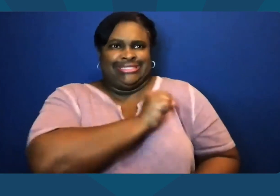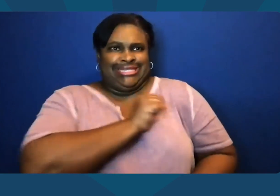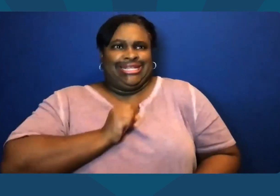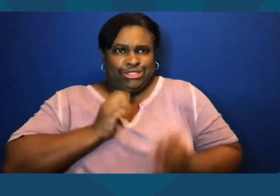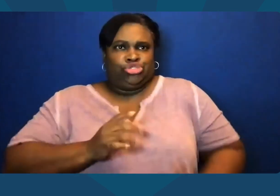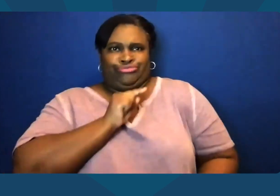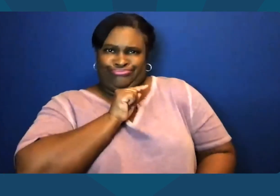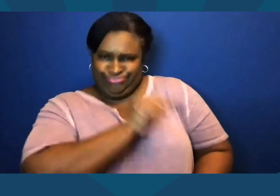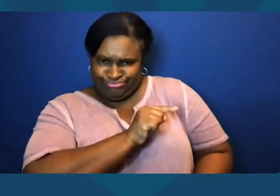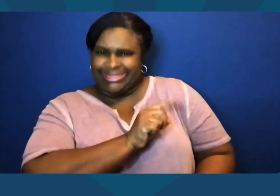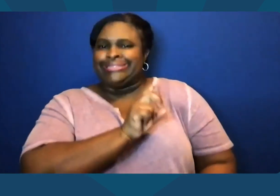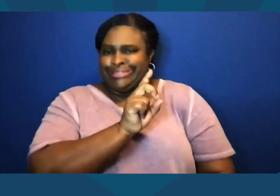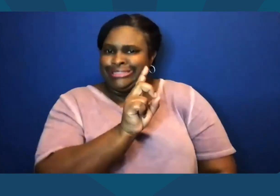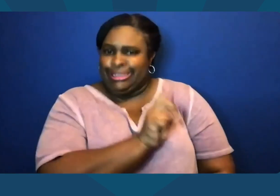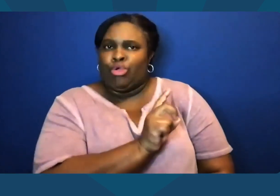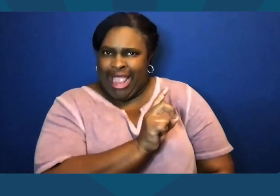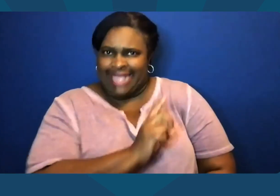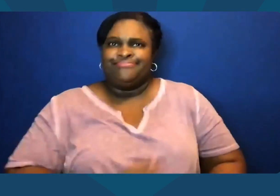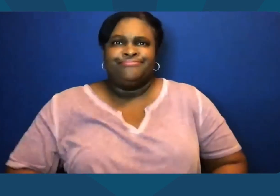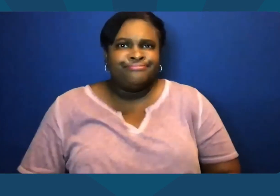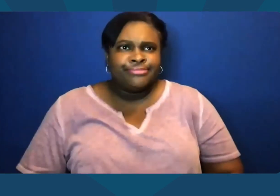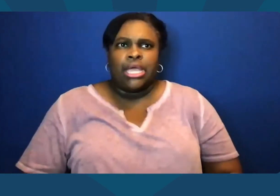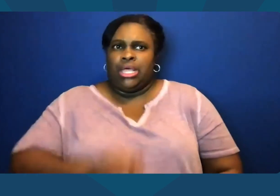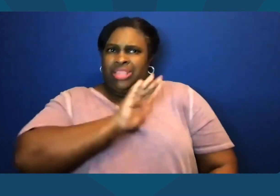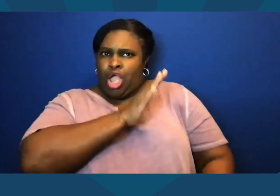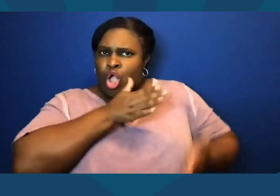current state senator's insistence